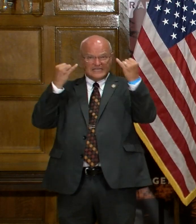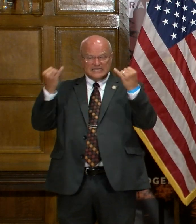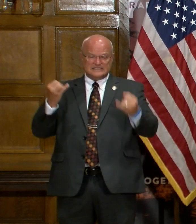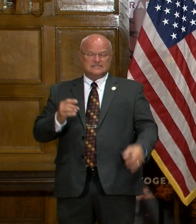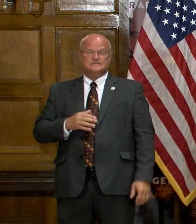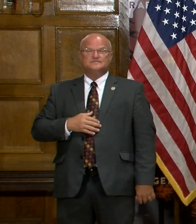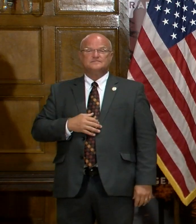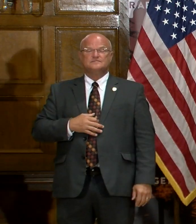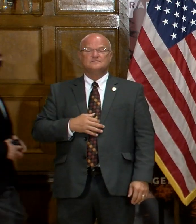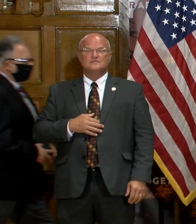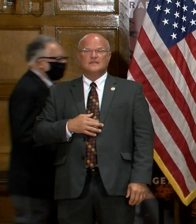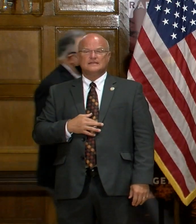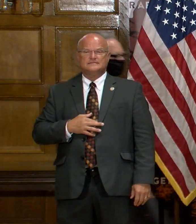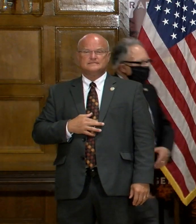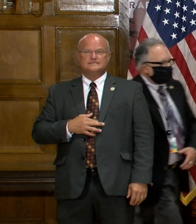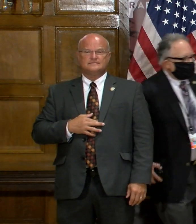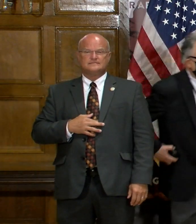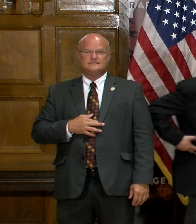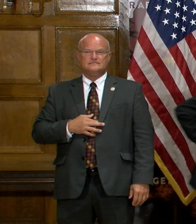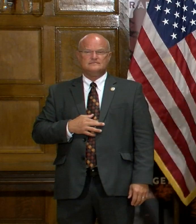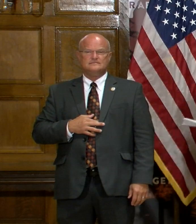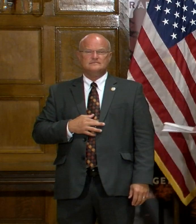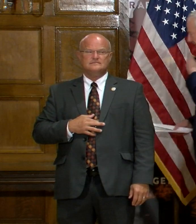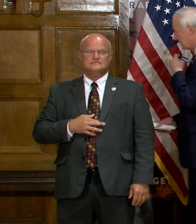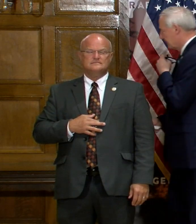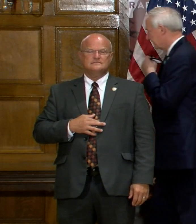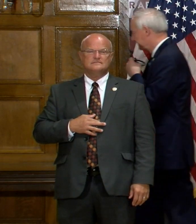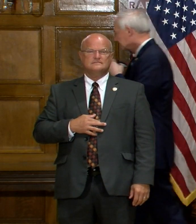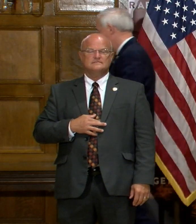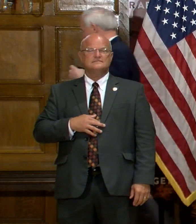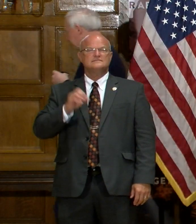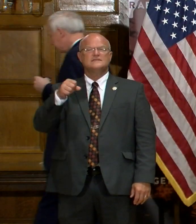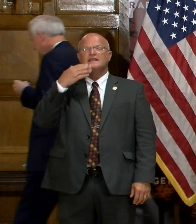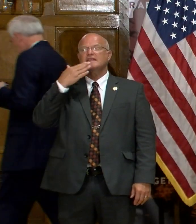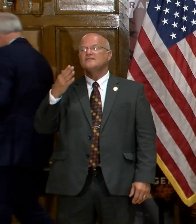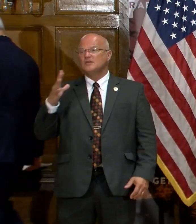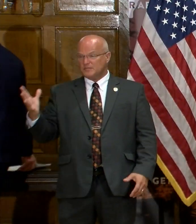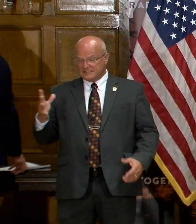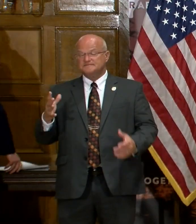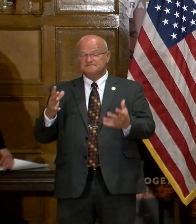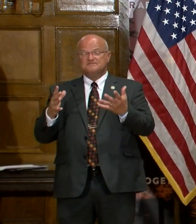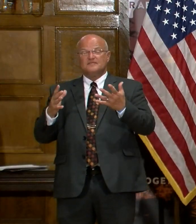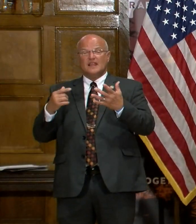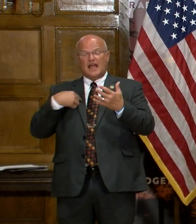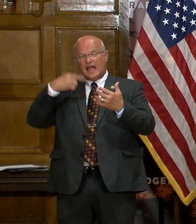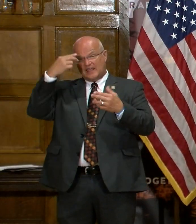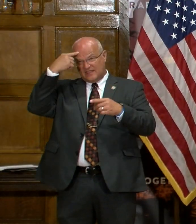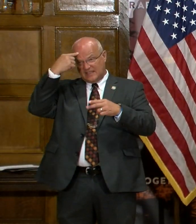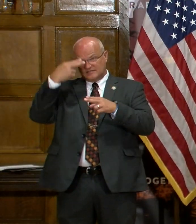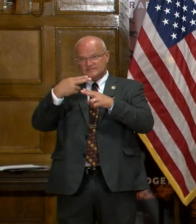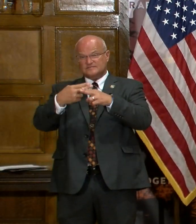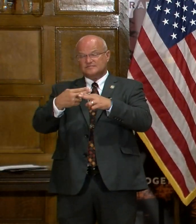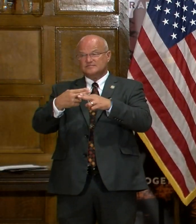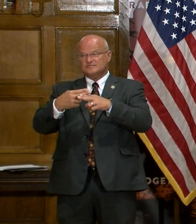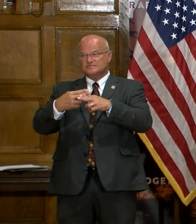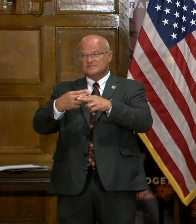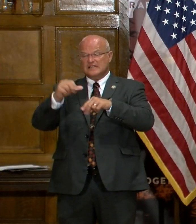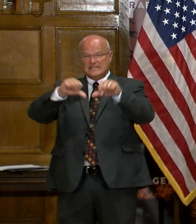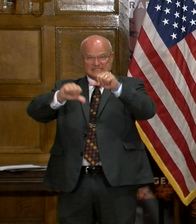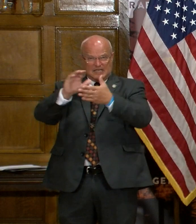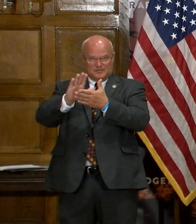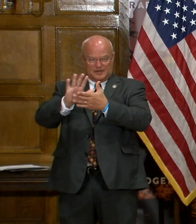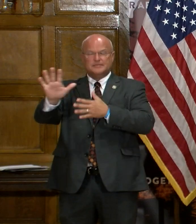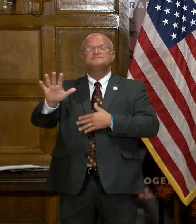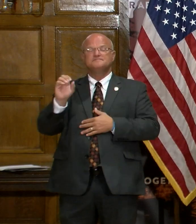less effective than masks. Yes, thank you very much. So I believe you're referring to the science paper.